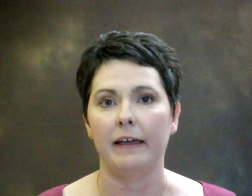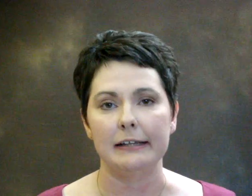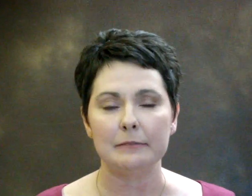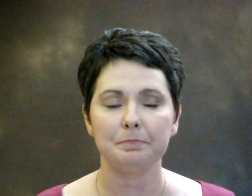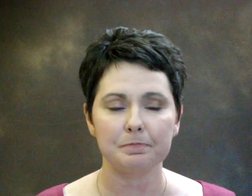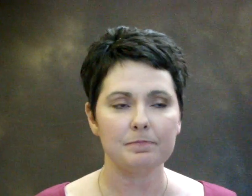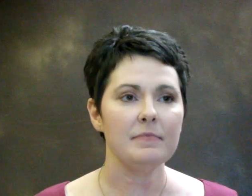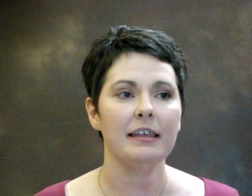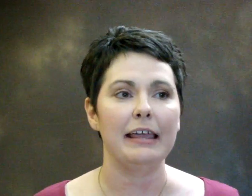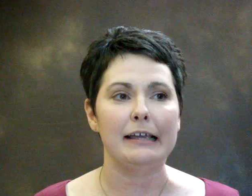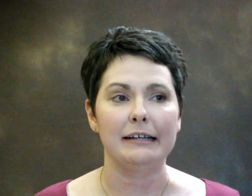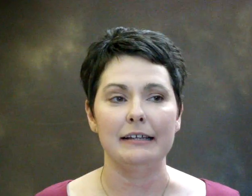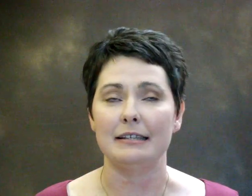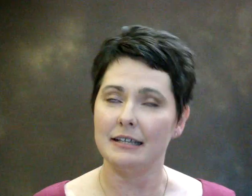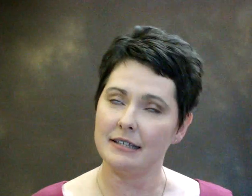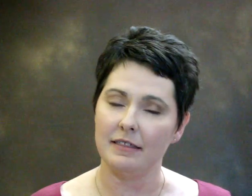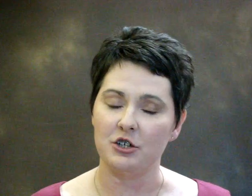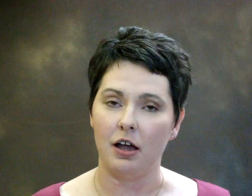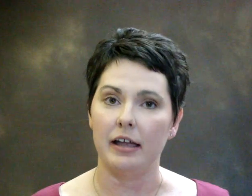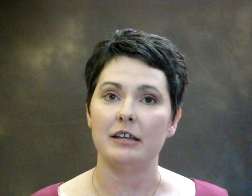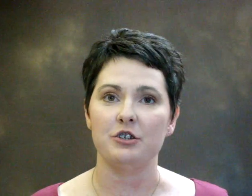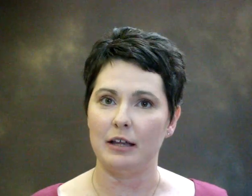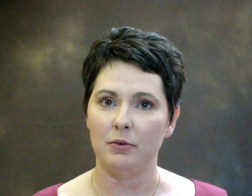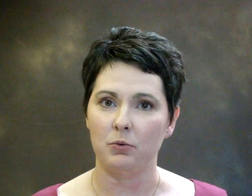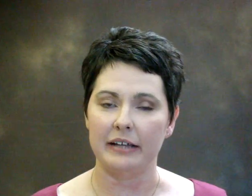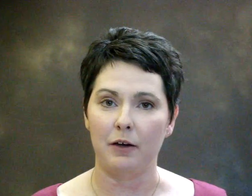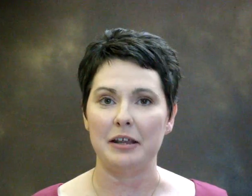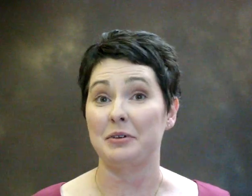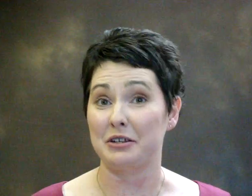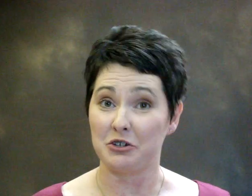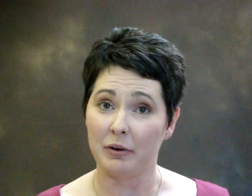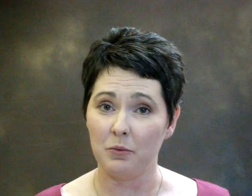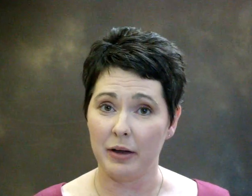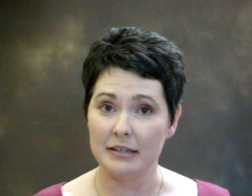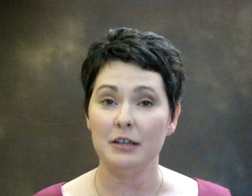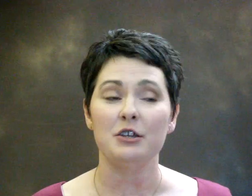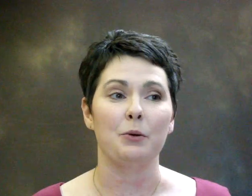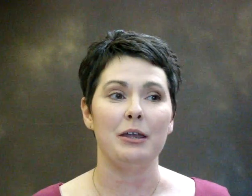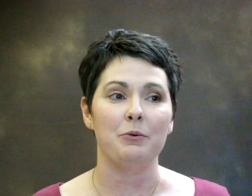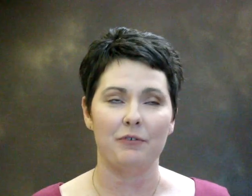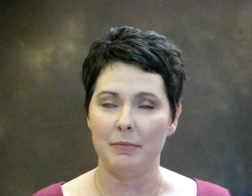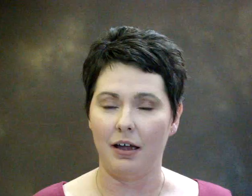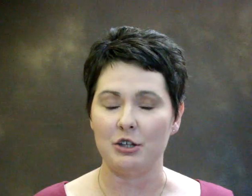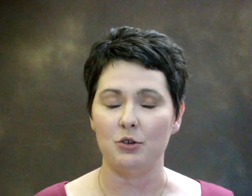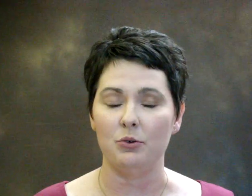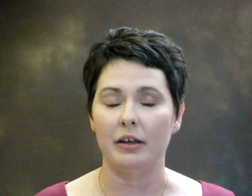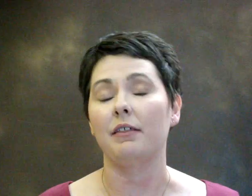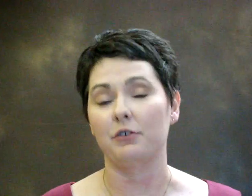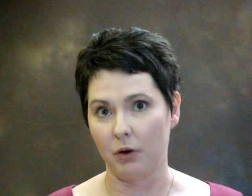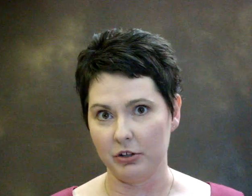sunlight. And since he said the jaw issues had been ruled out, he wasn't sure what it was, so he referred me on to another